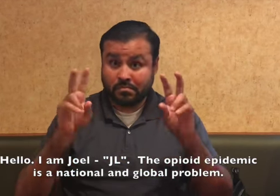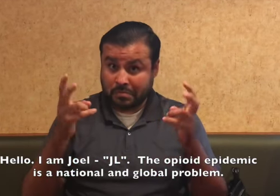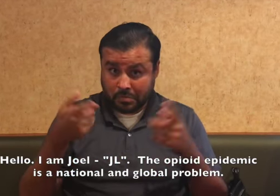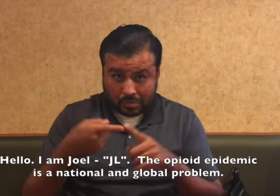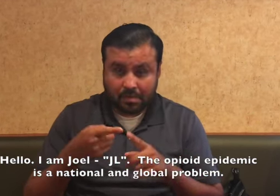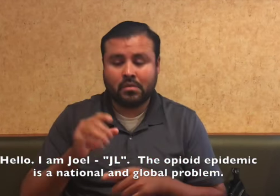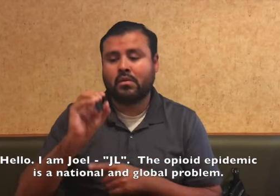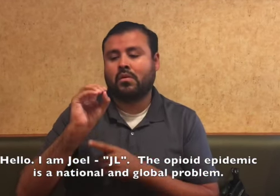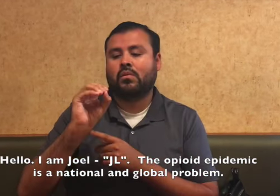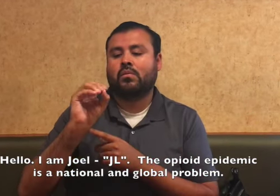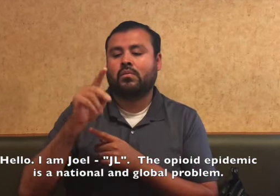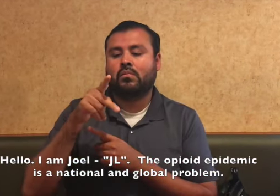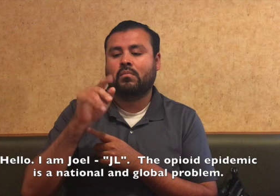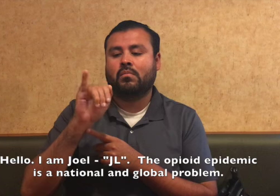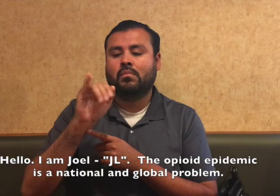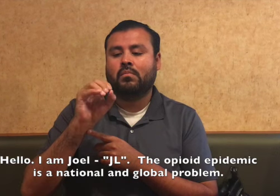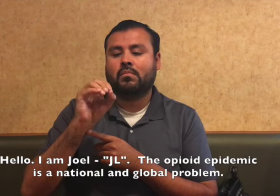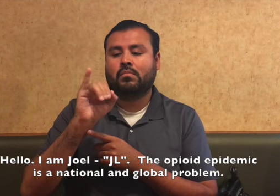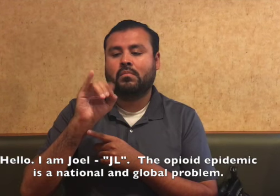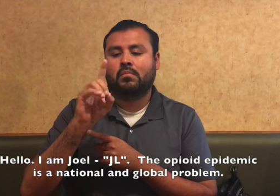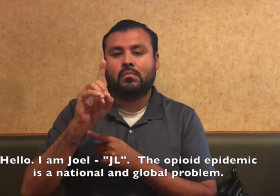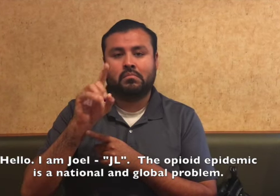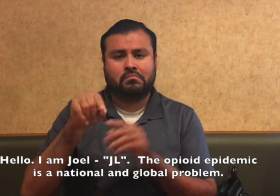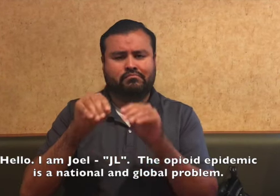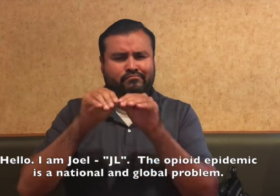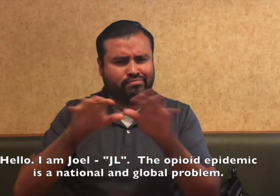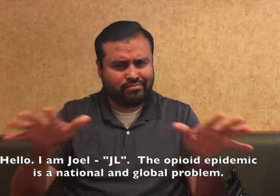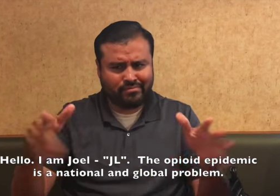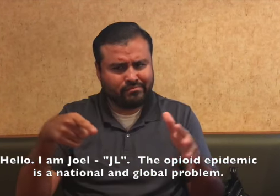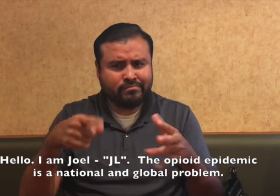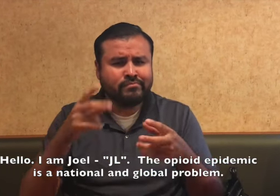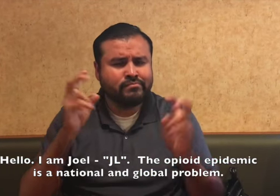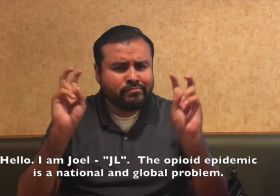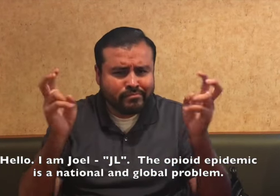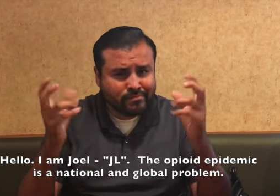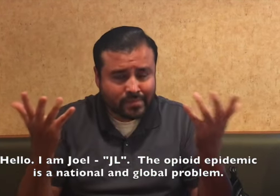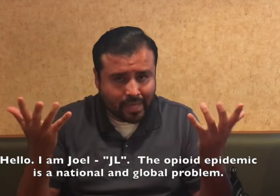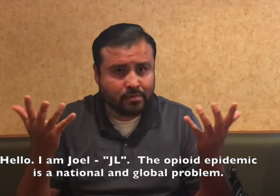Well, the opioid epidemic. It's a national and global problem.